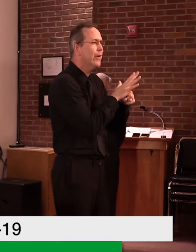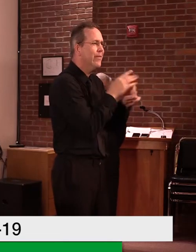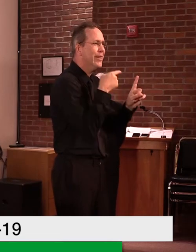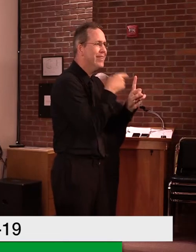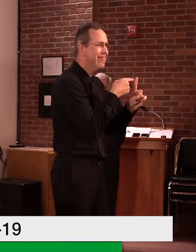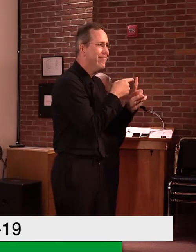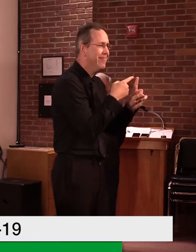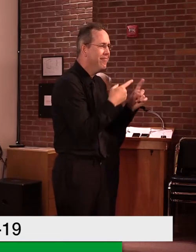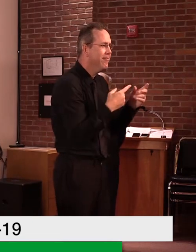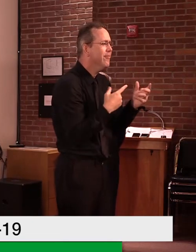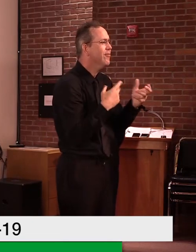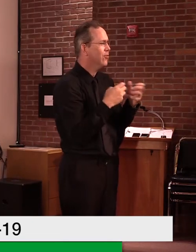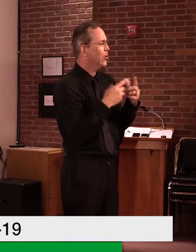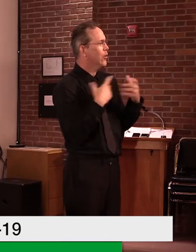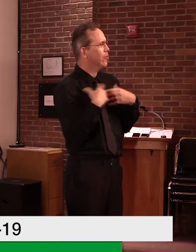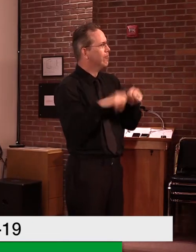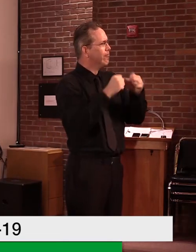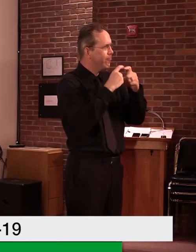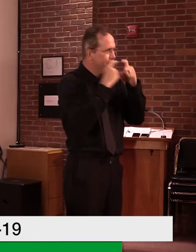play in our success.